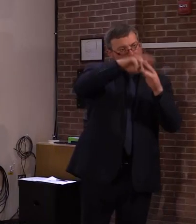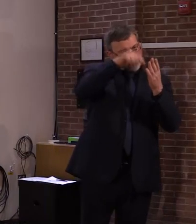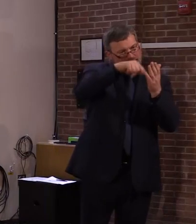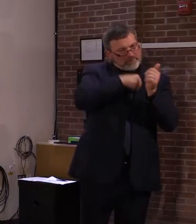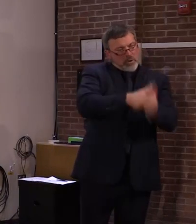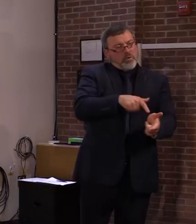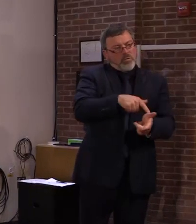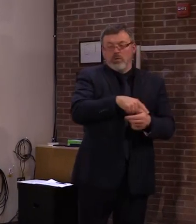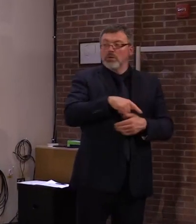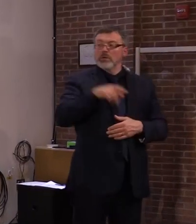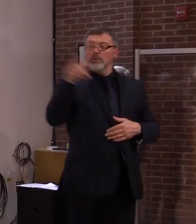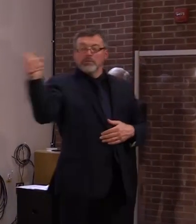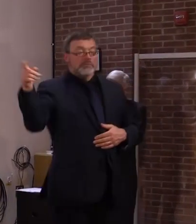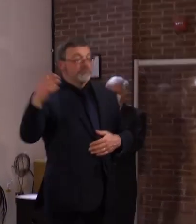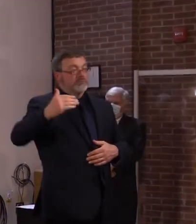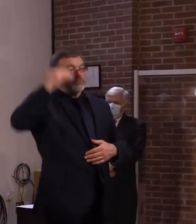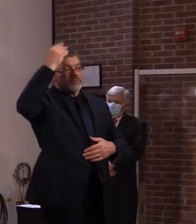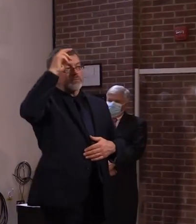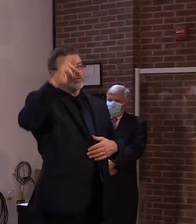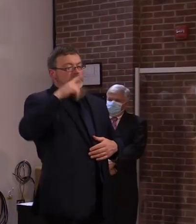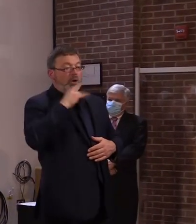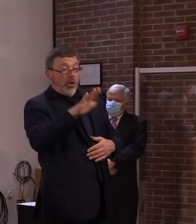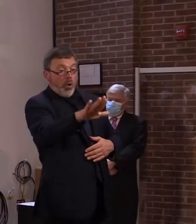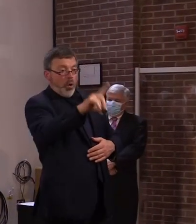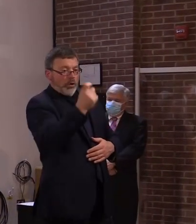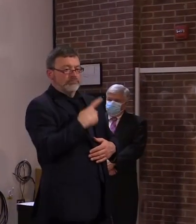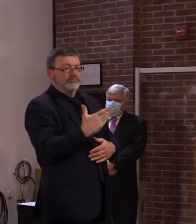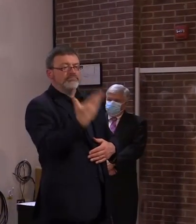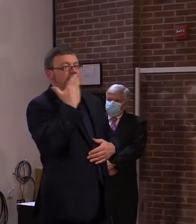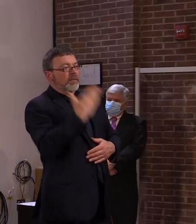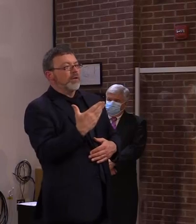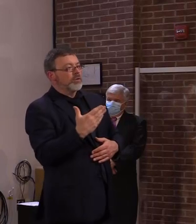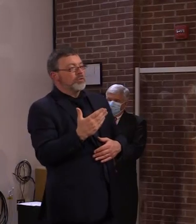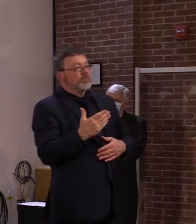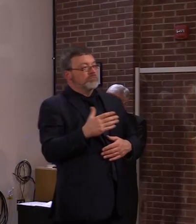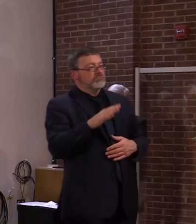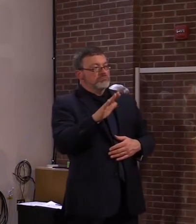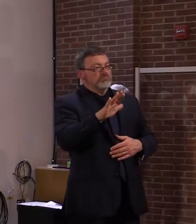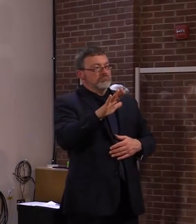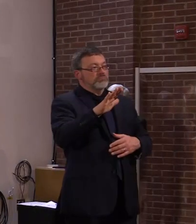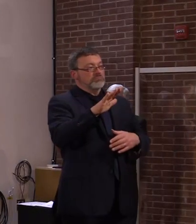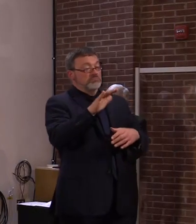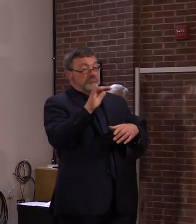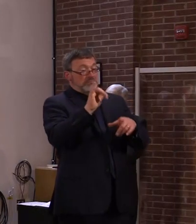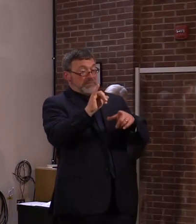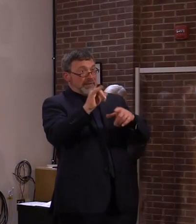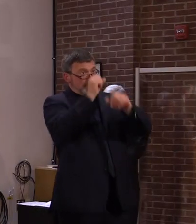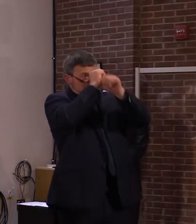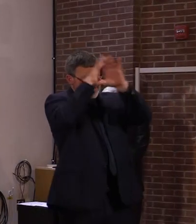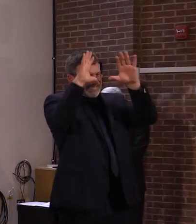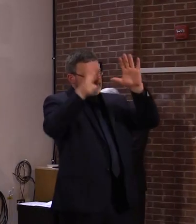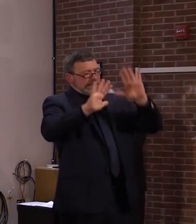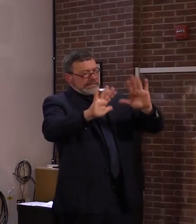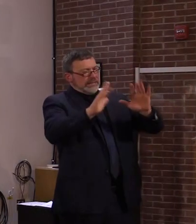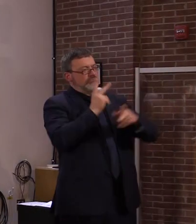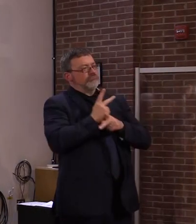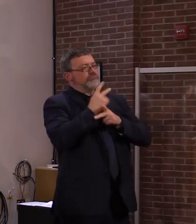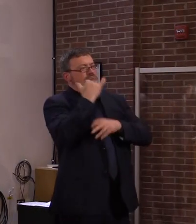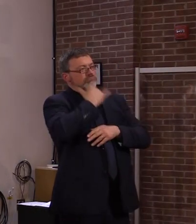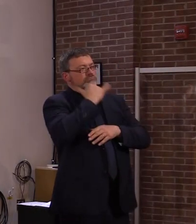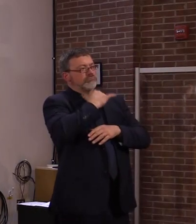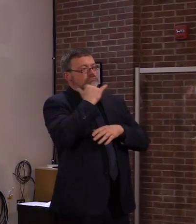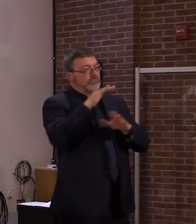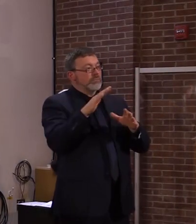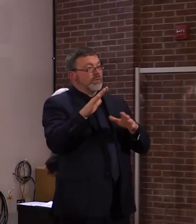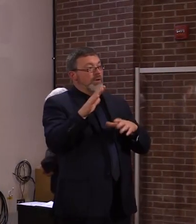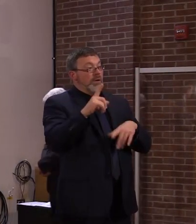Yeah, thanks for the question. I think the premise is wrong. And I do think that the reality is